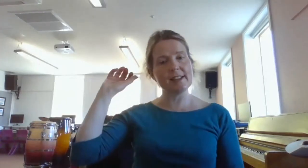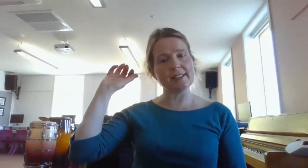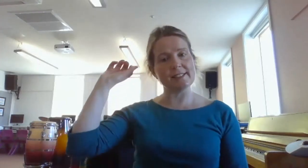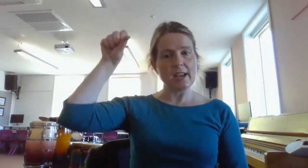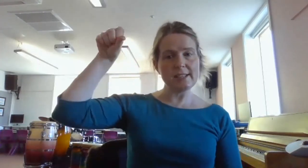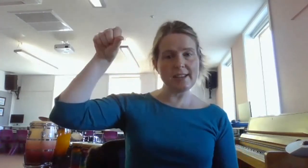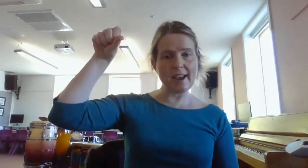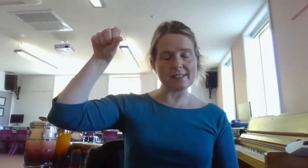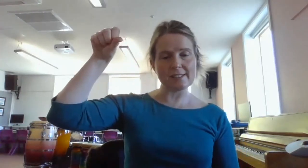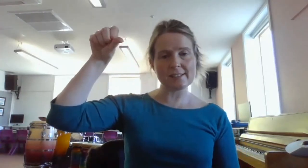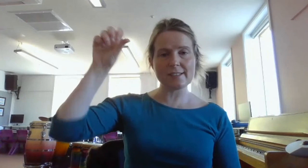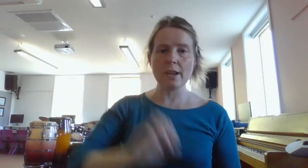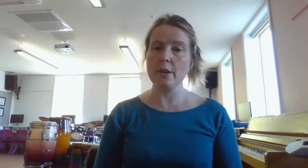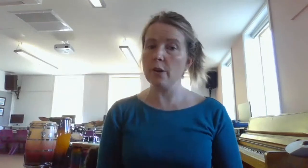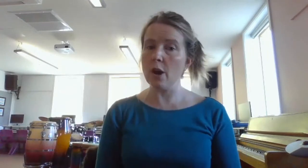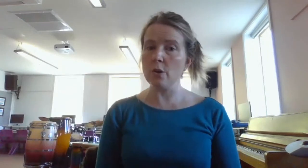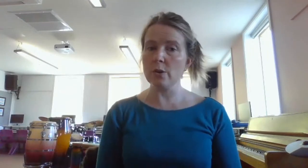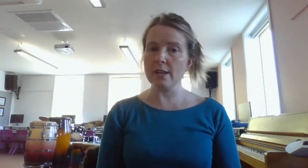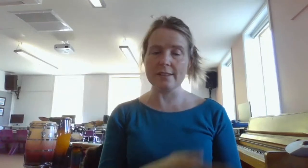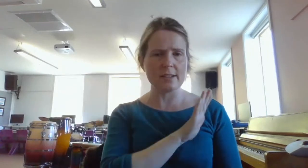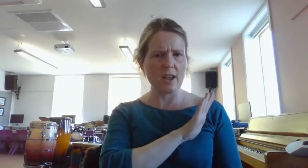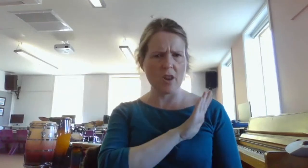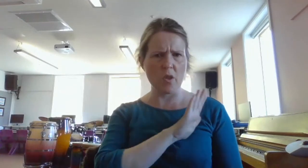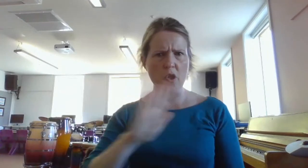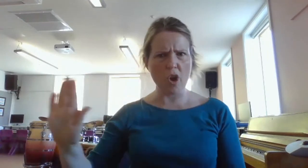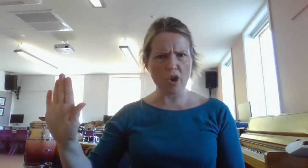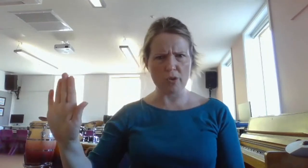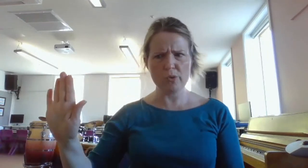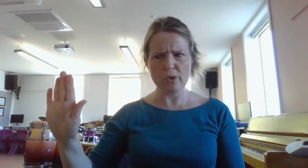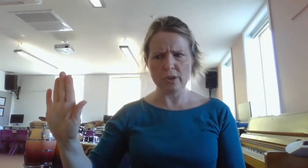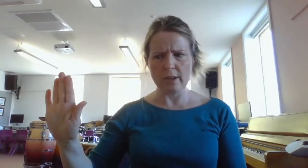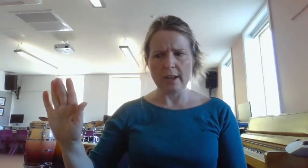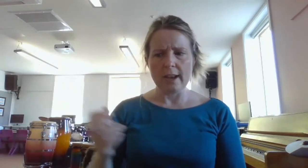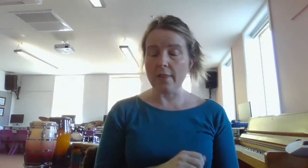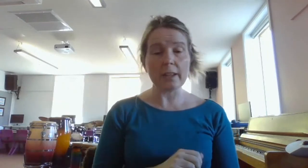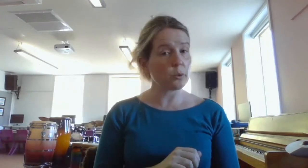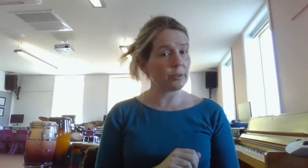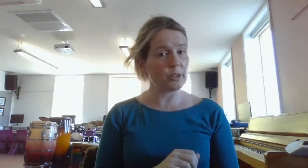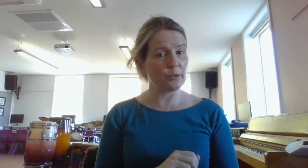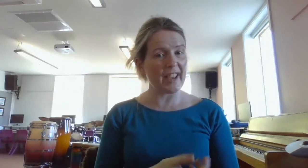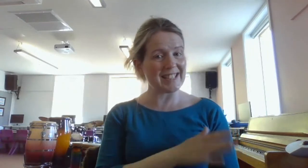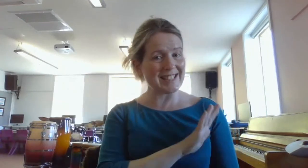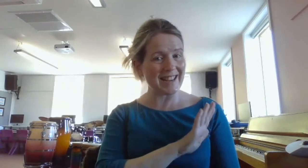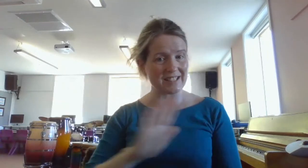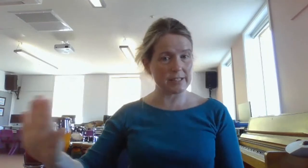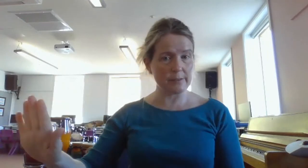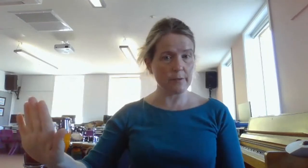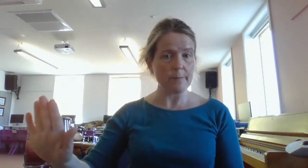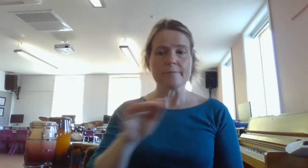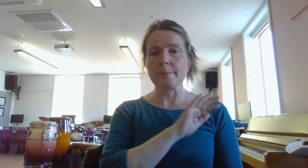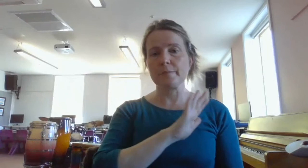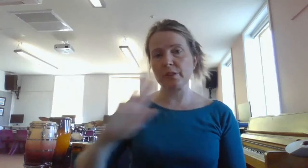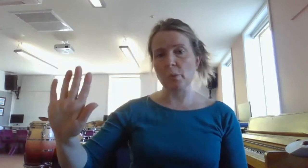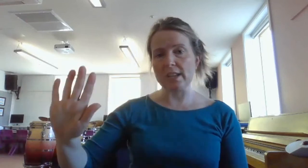is yes, no is no. That's also used for any negative. It's quite